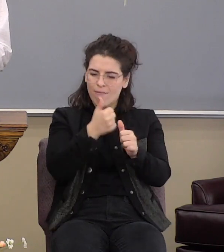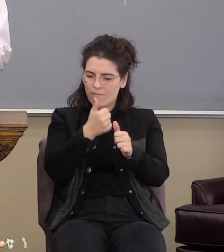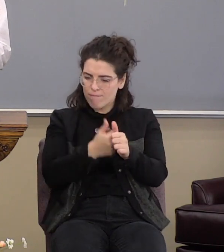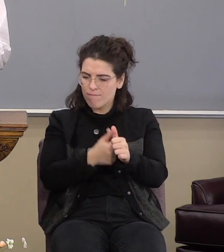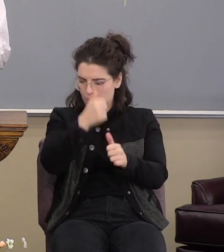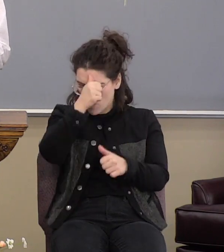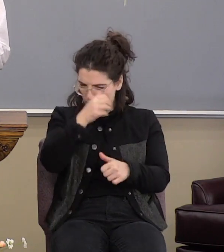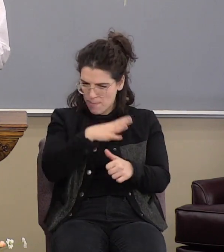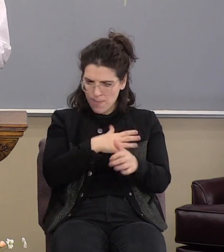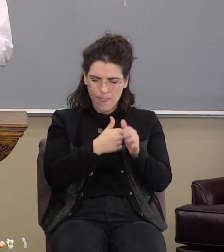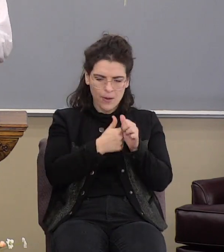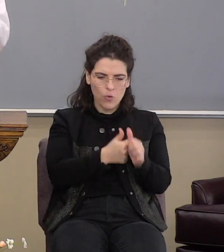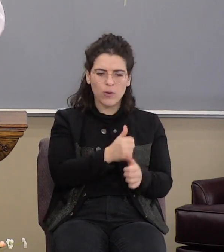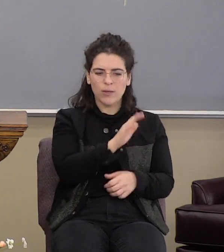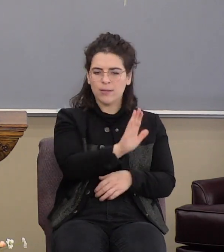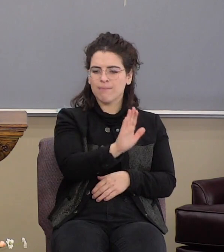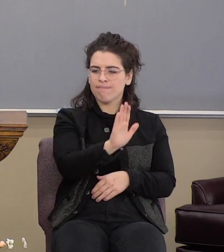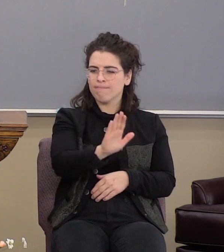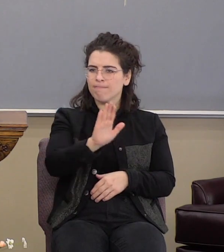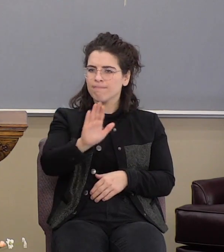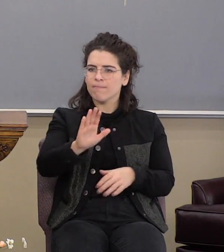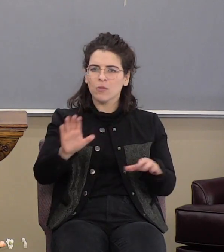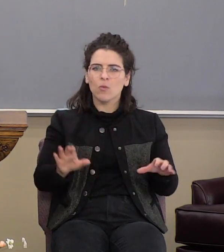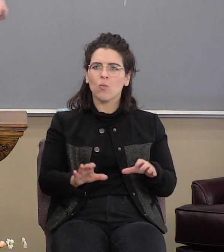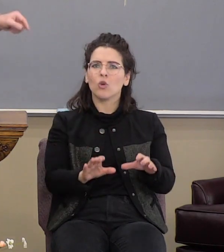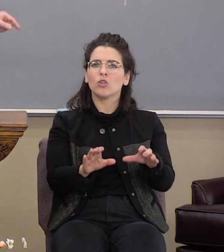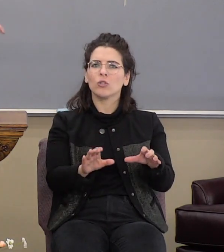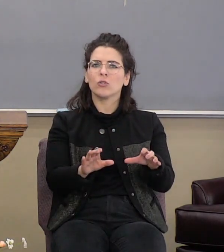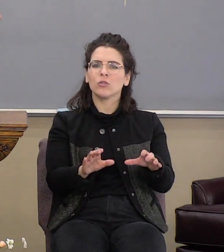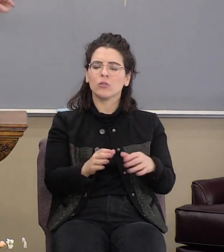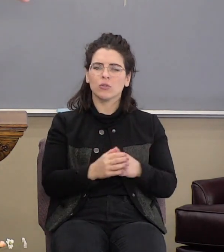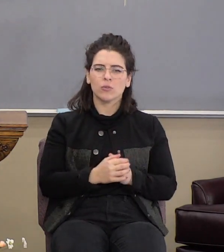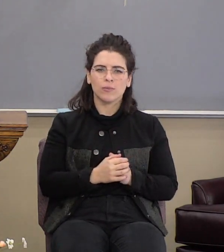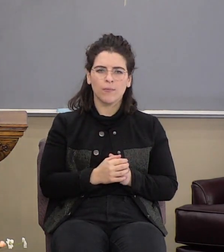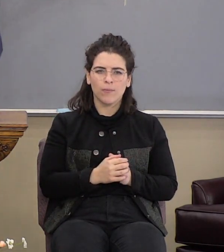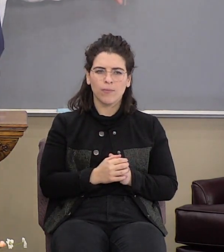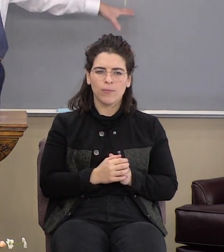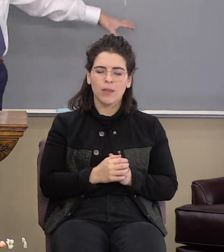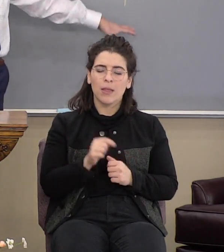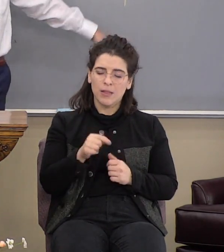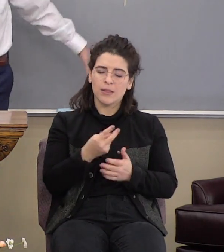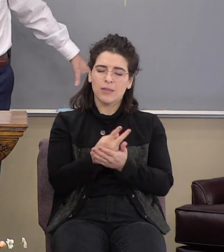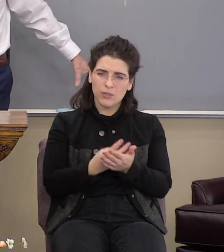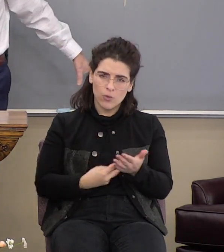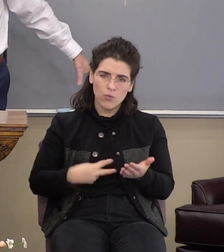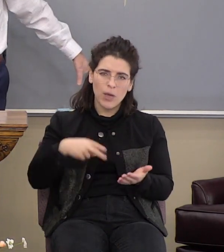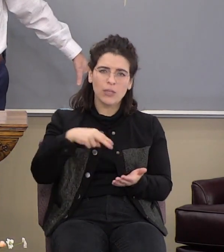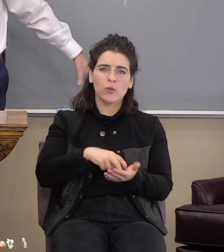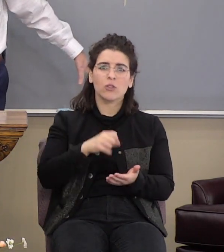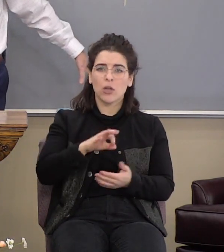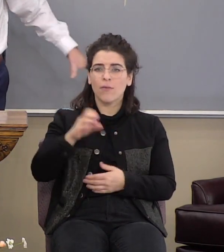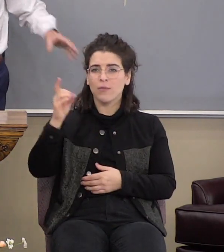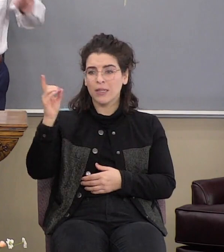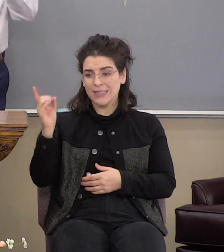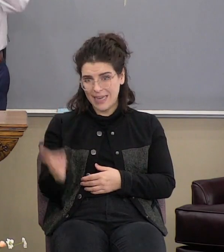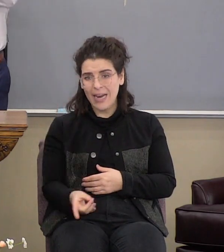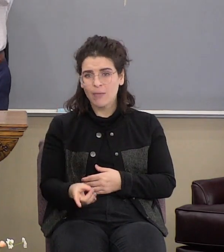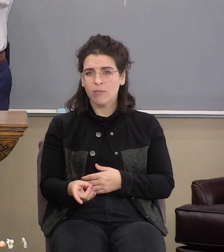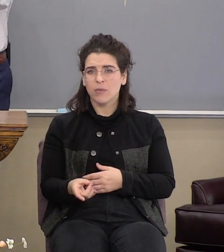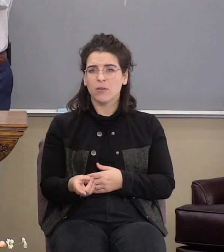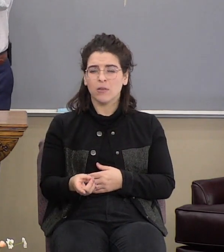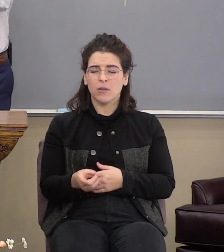according to their works." This is a resurrection of the damned, okay?